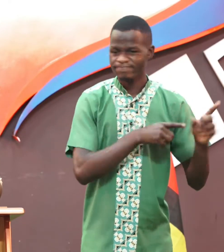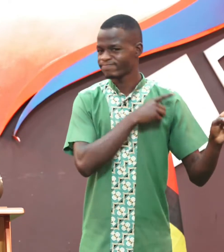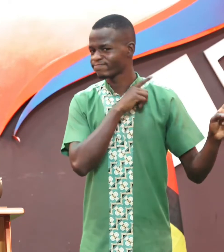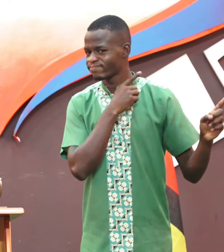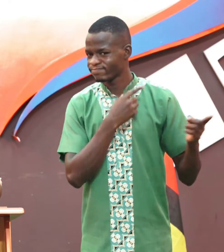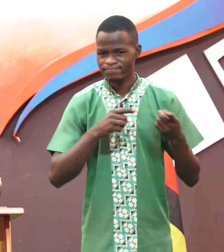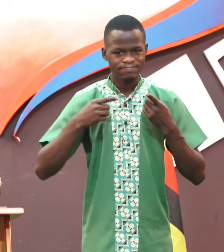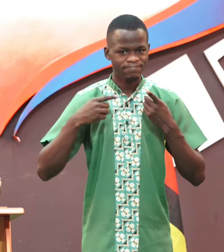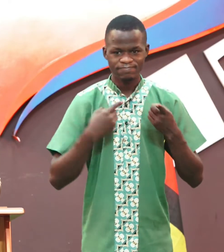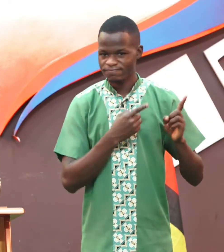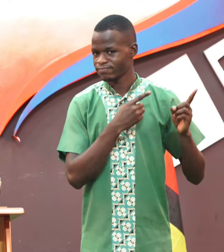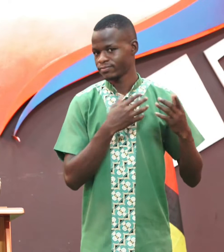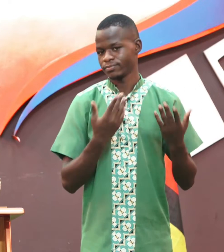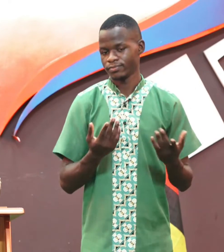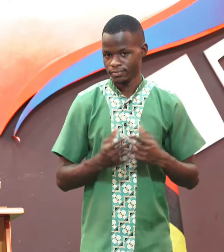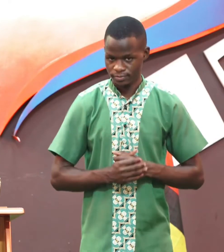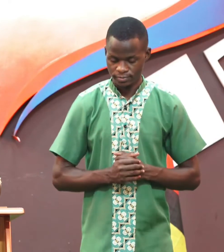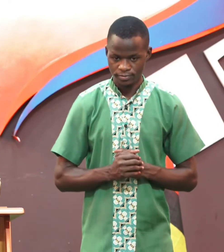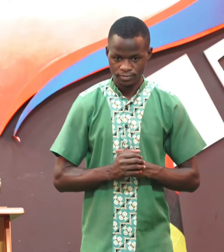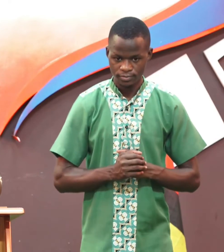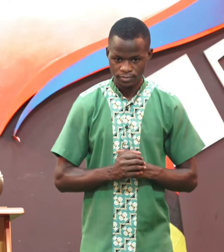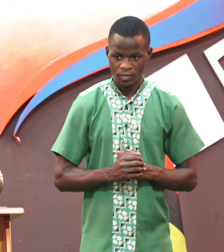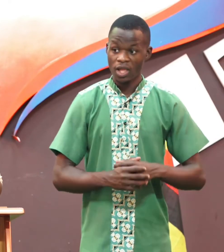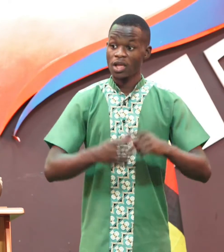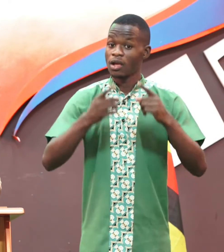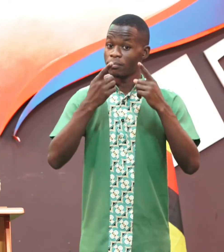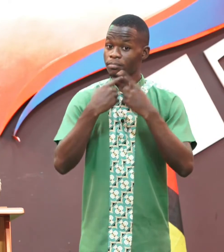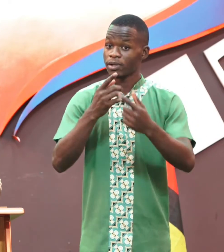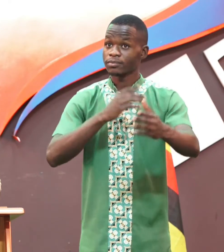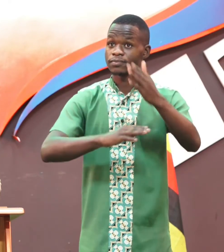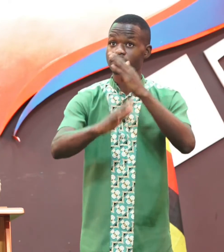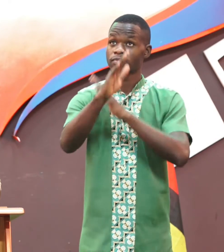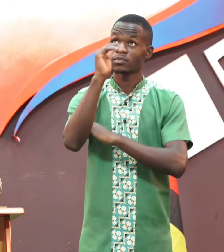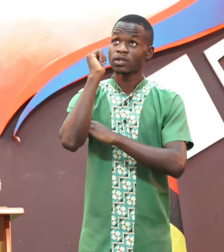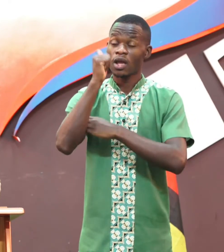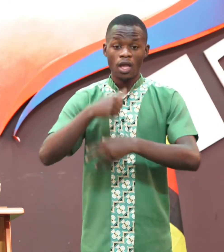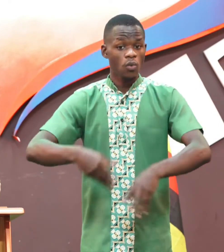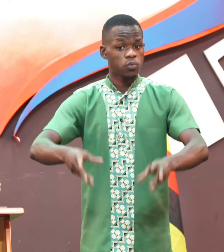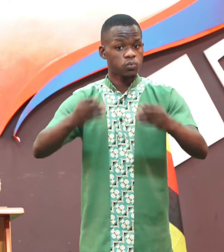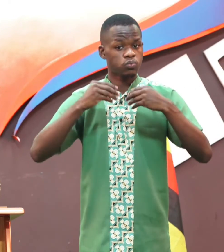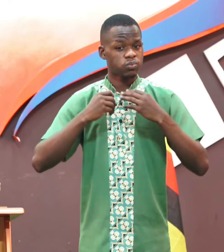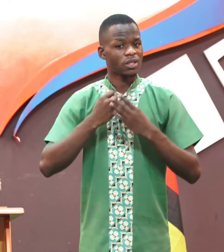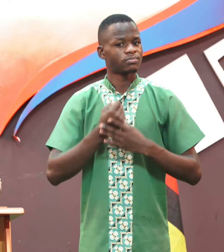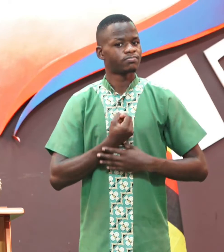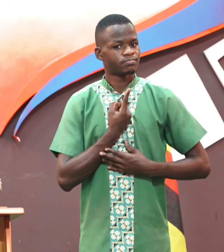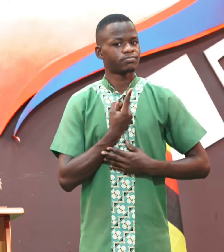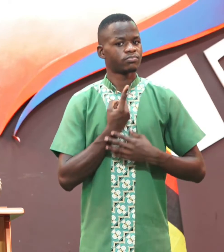speak out here, I can't tell you that I'm lacking in these matters very many times. But the Lord has rendered